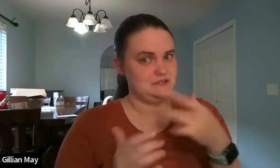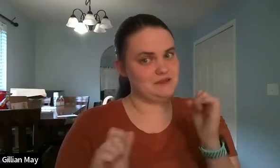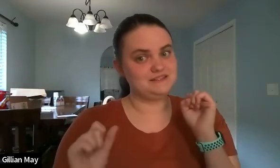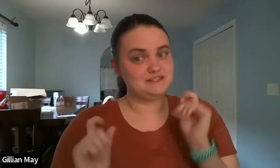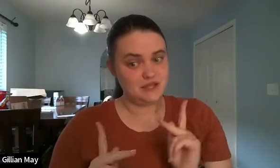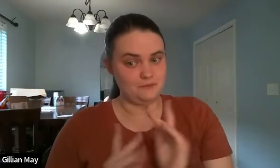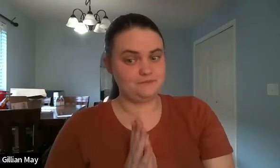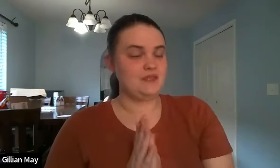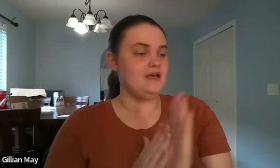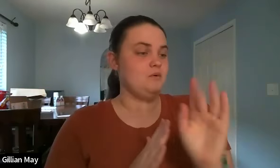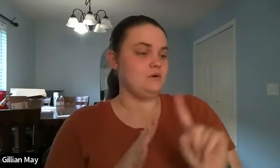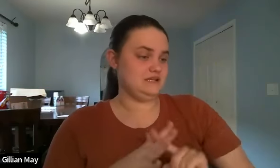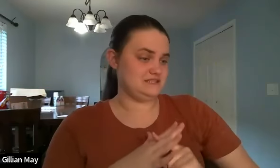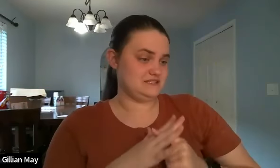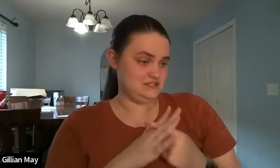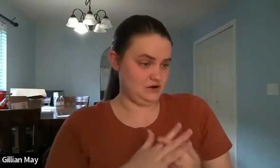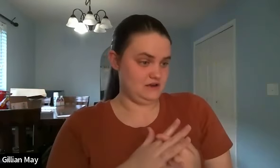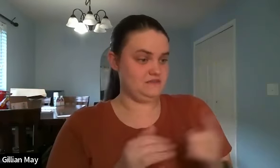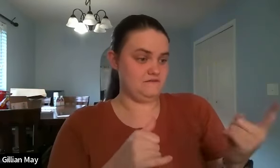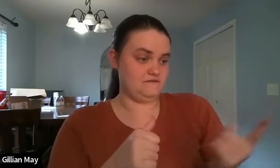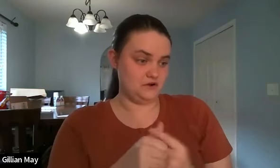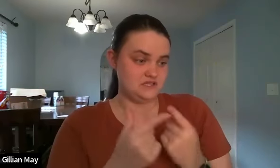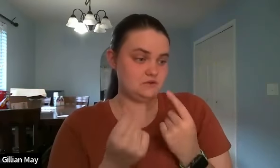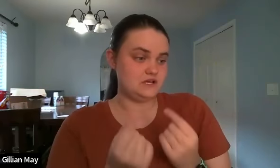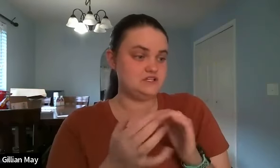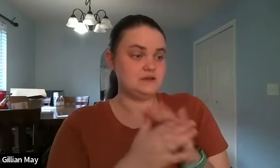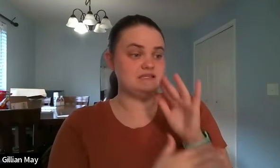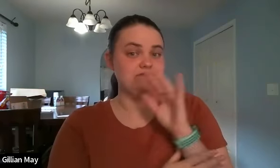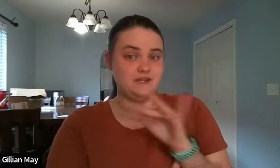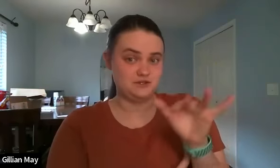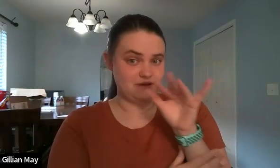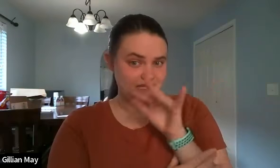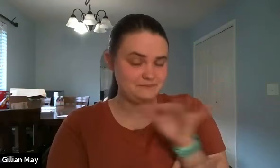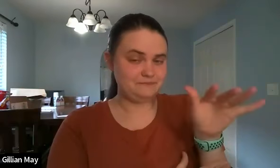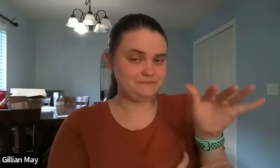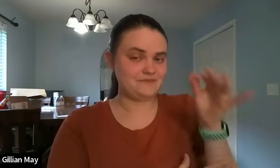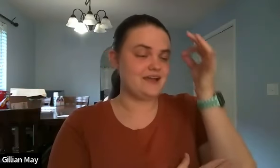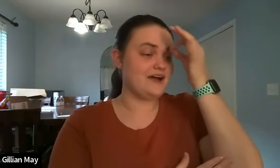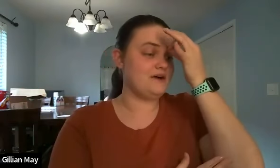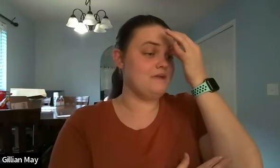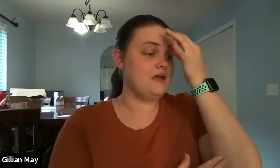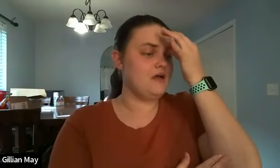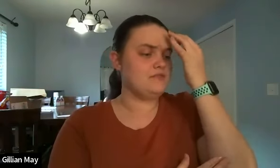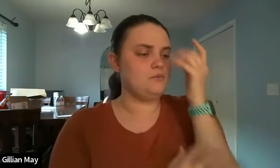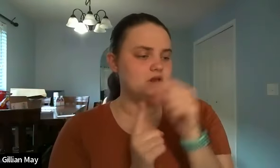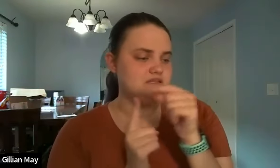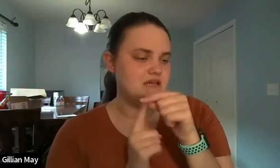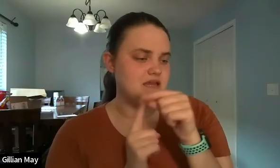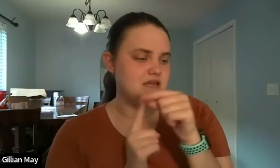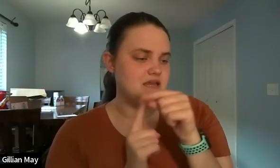about it. So we'll get started. The first thing we're going to do is finger spelling. The words I